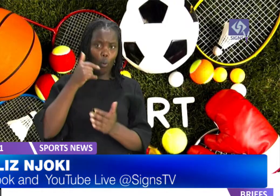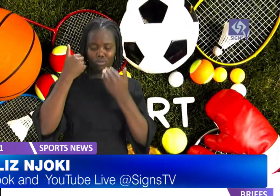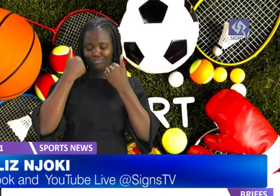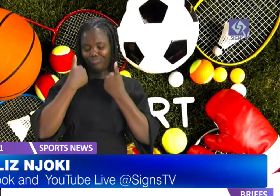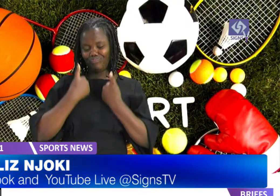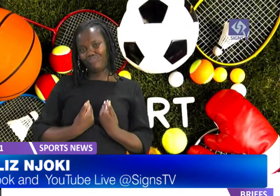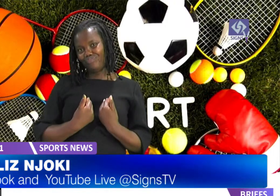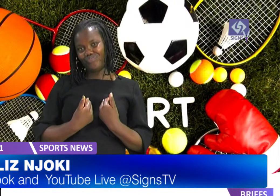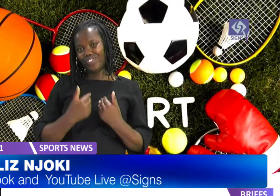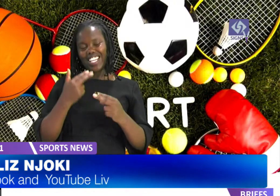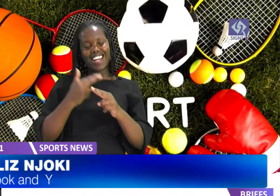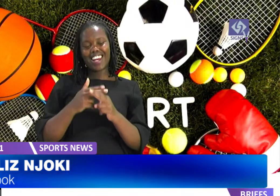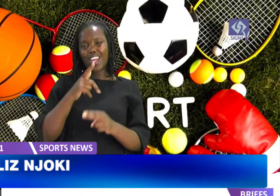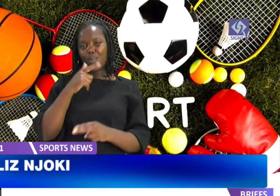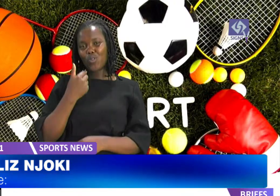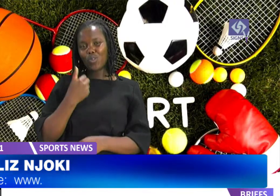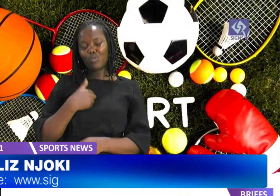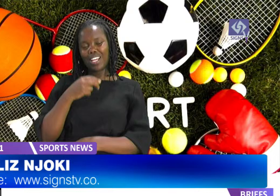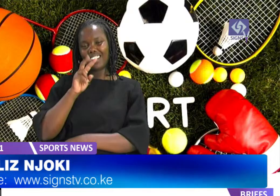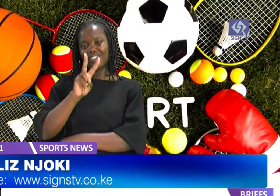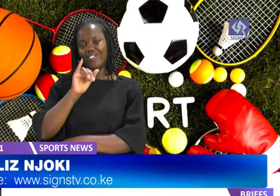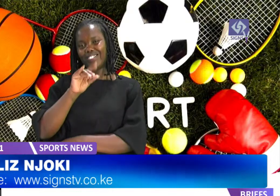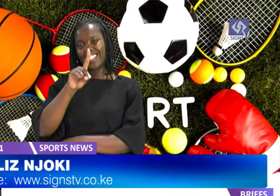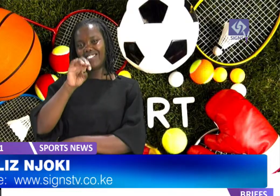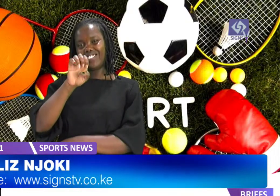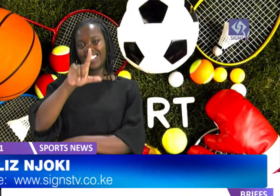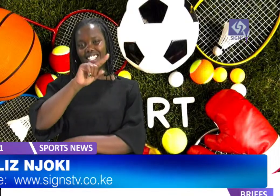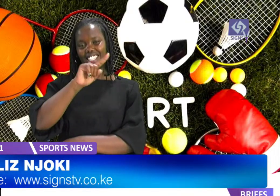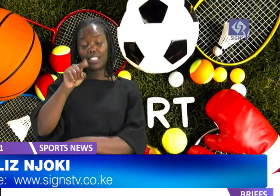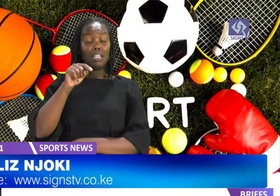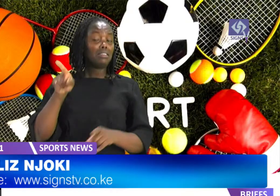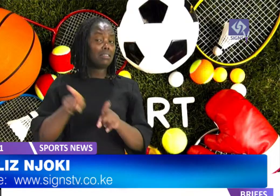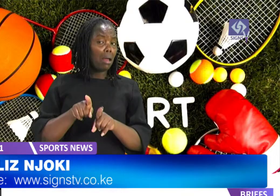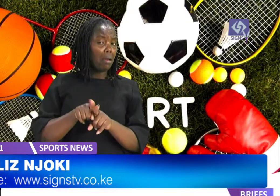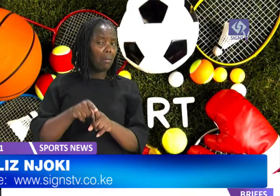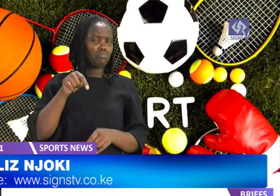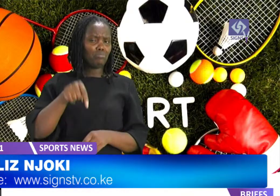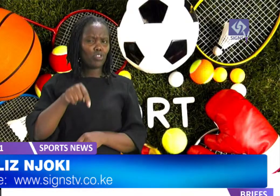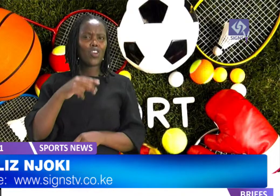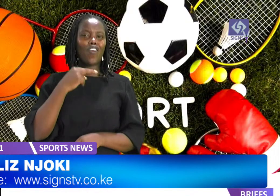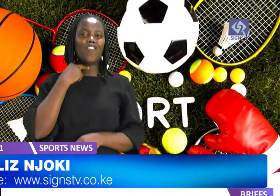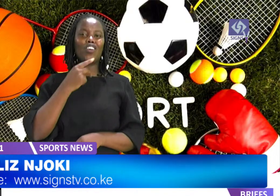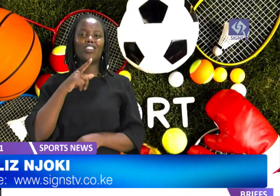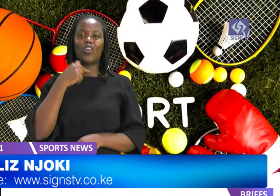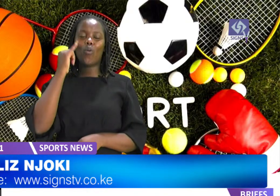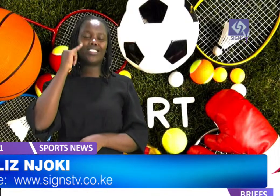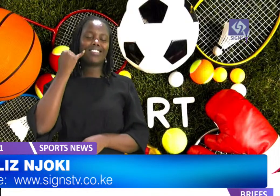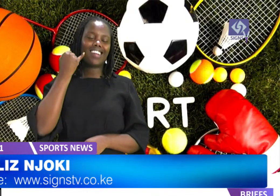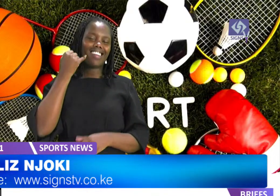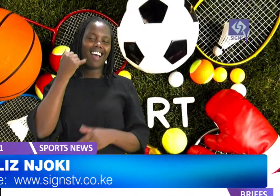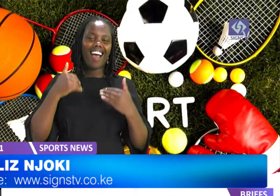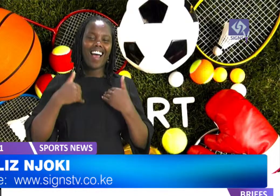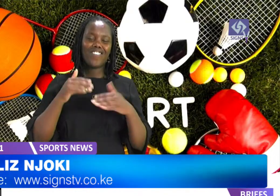Don't forget to join me at 4 p.m. news. You have been with me, VIDELIZ NJOKI, and my